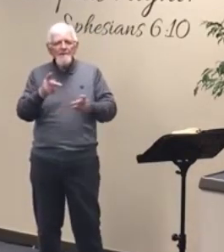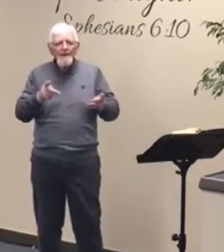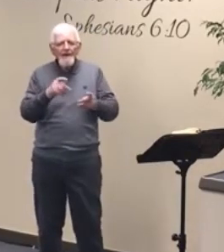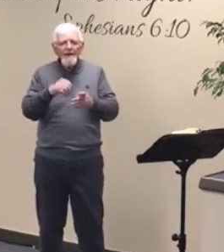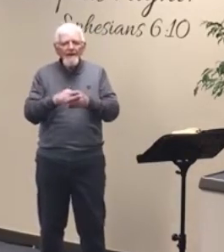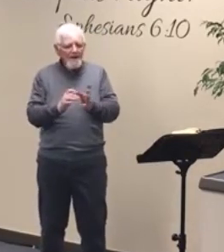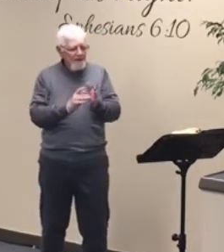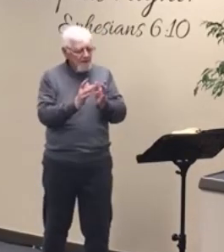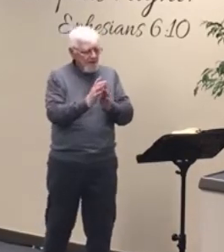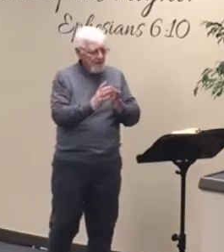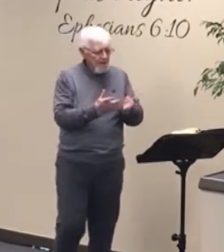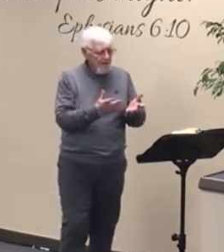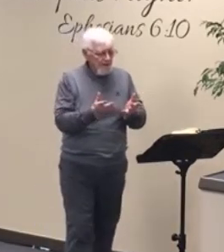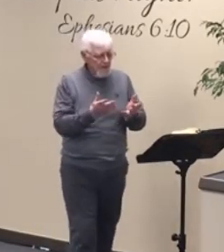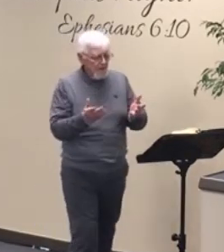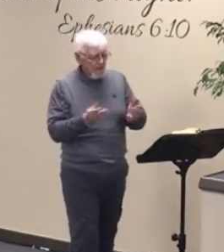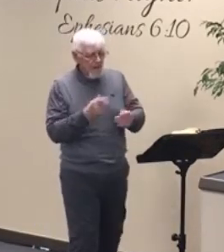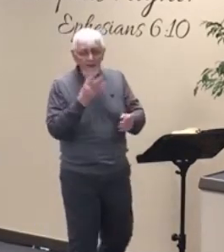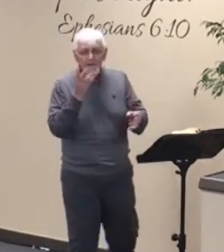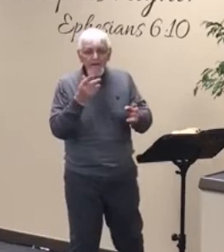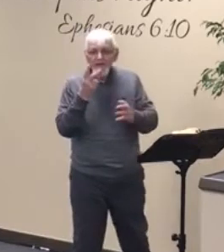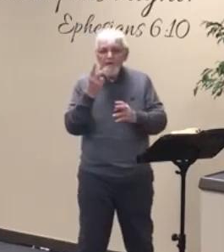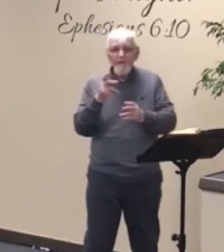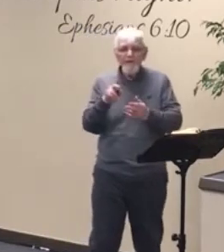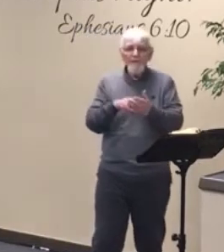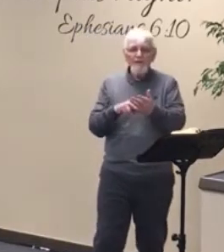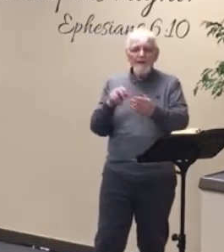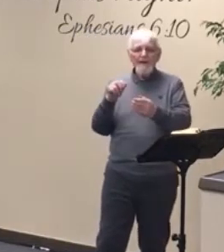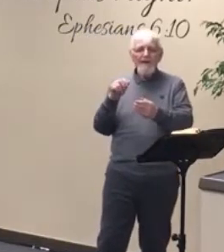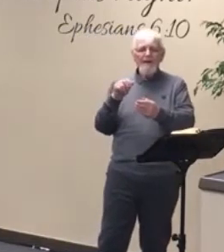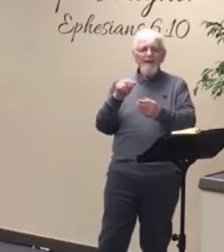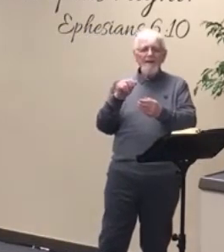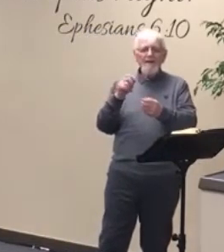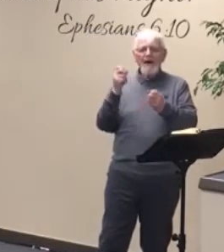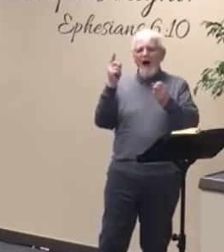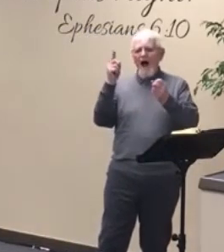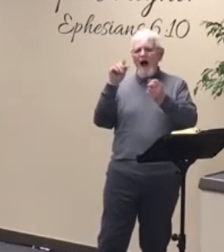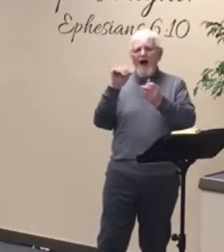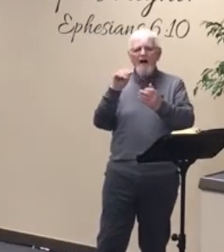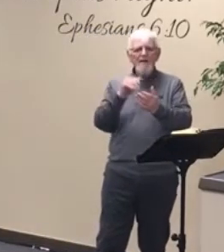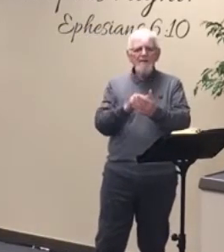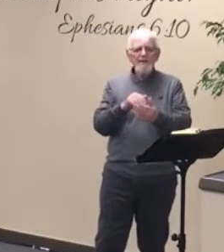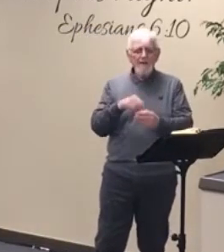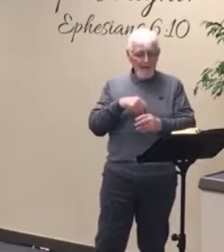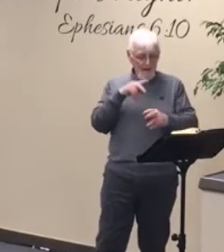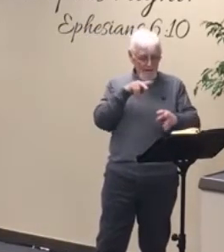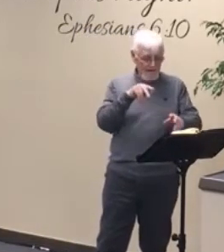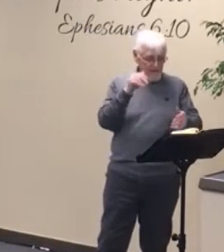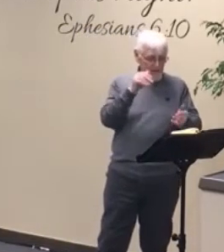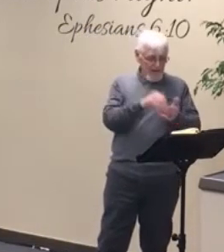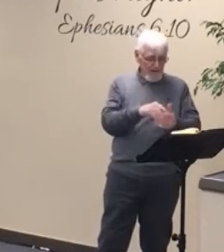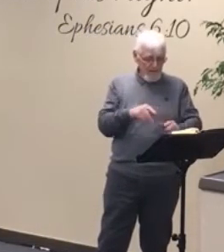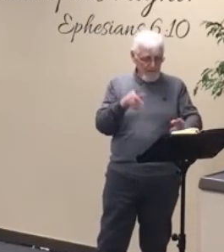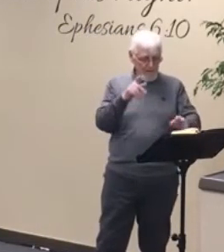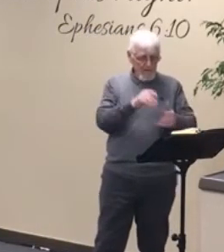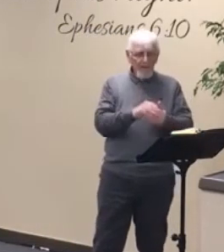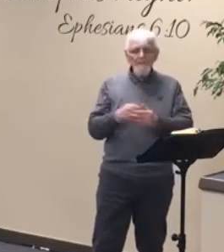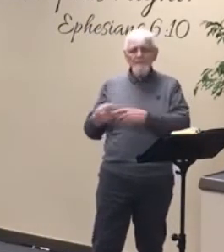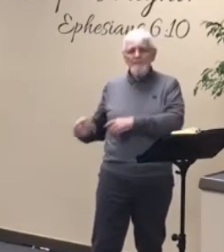Bible, I haven't read them 1,000 times, but hundreds of times I've seen this passage since I was in Sunday